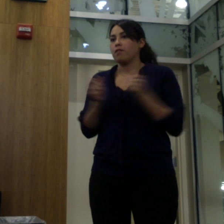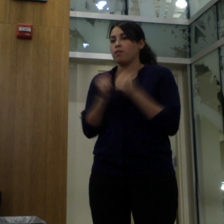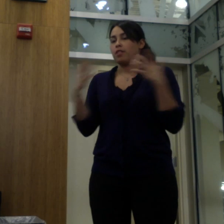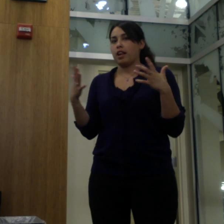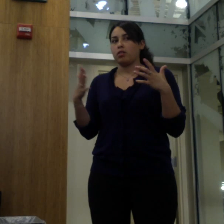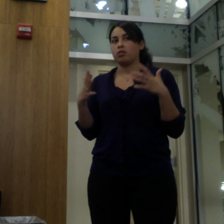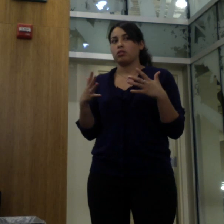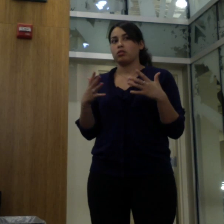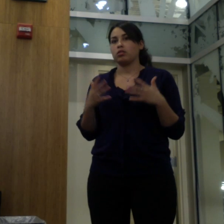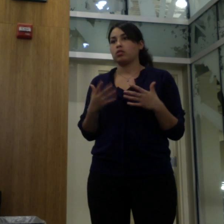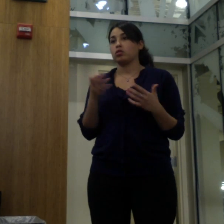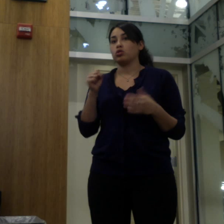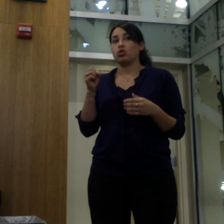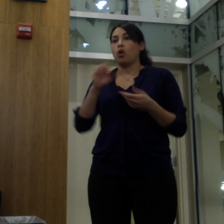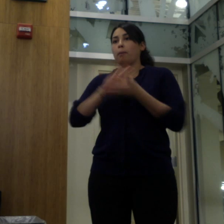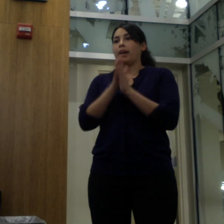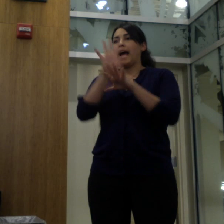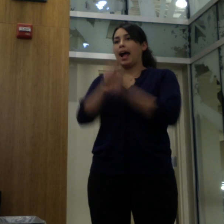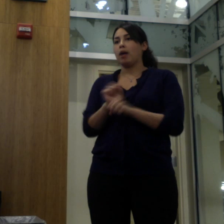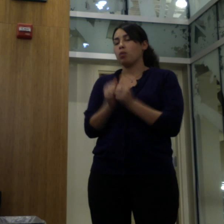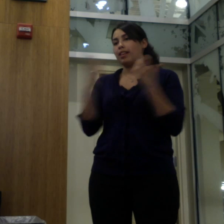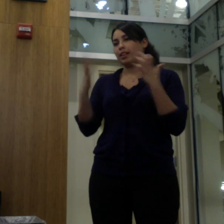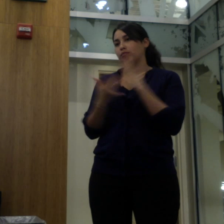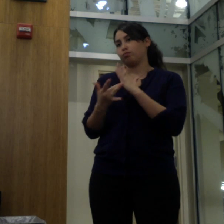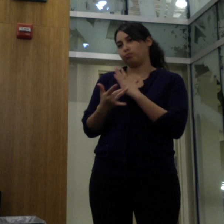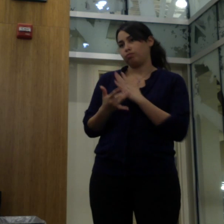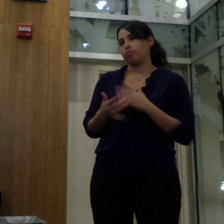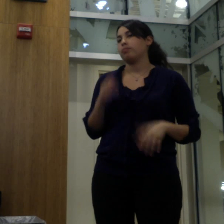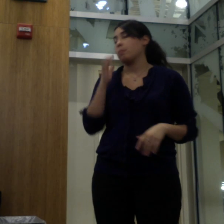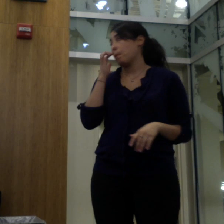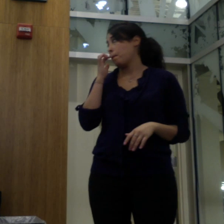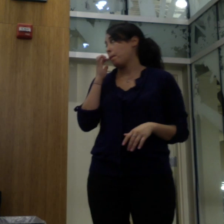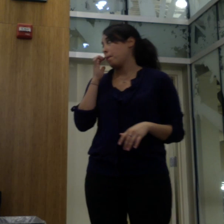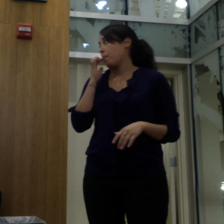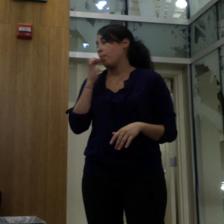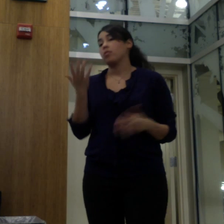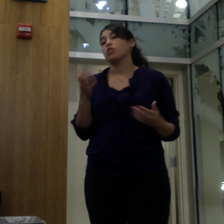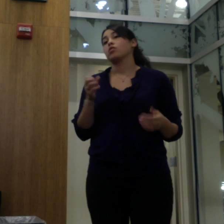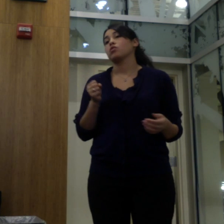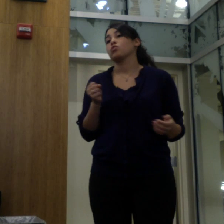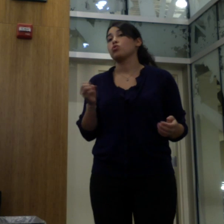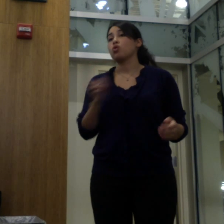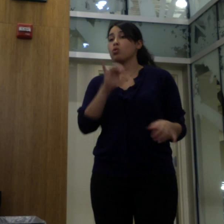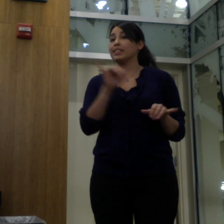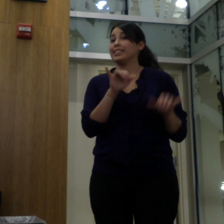may be minimal. Yeah. So a stay in place situation may be